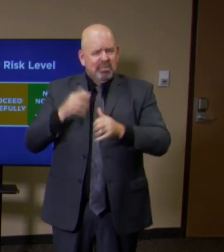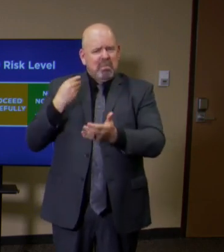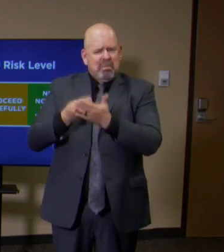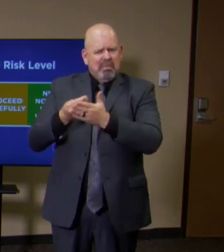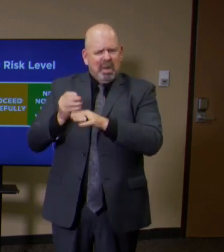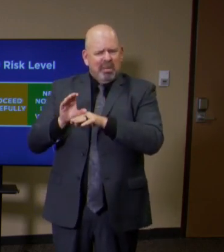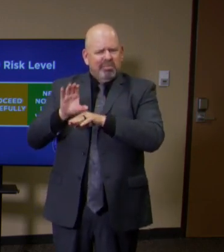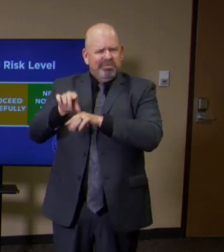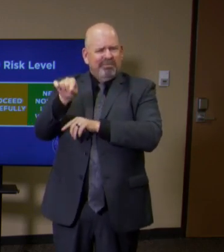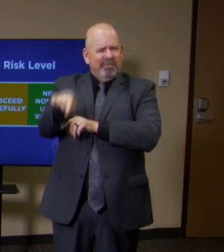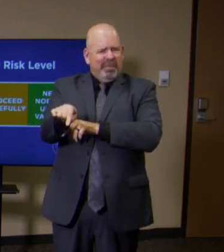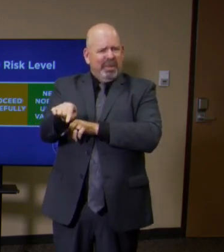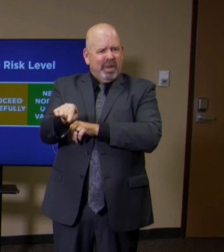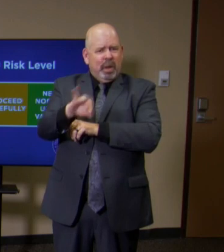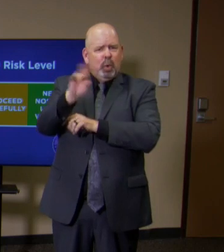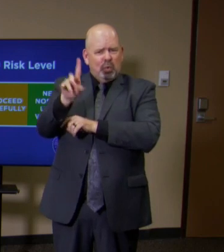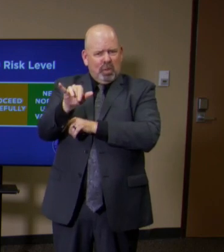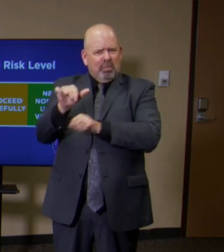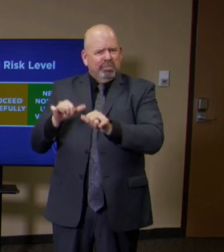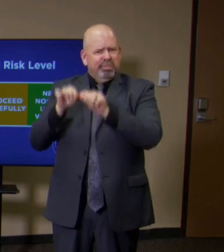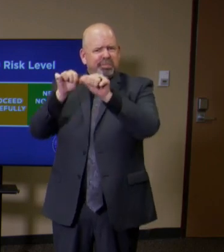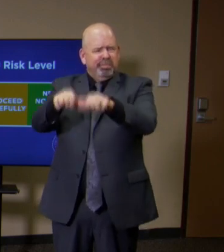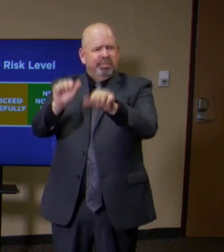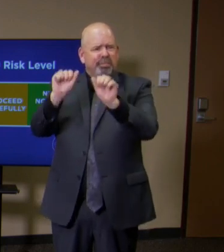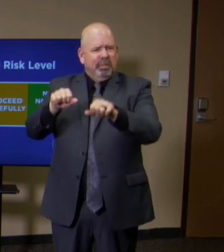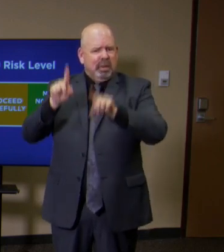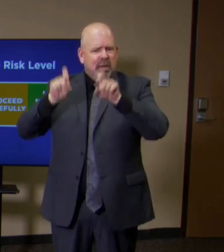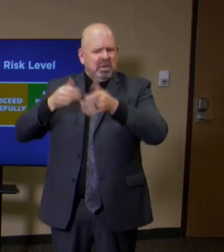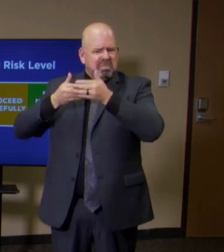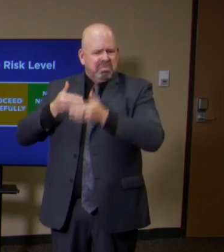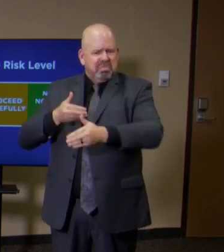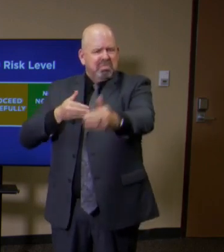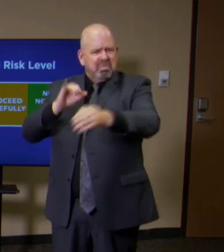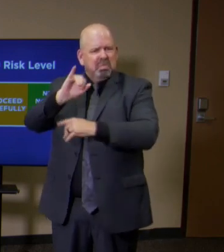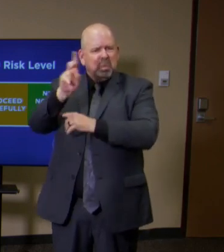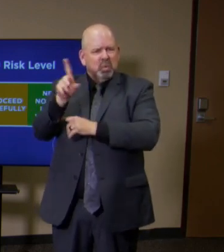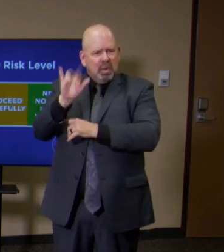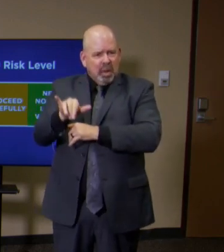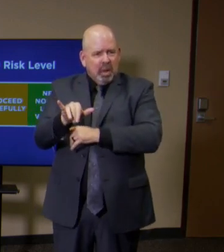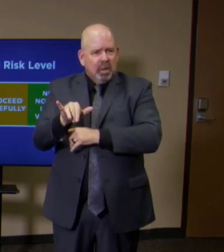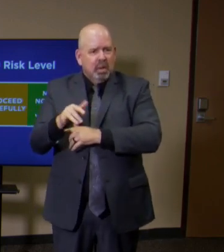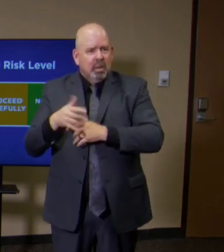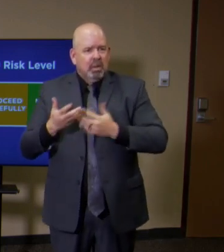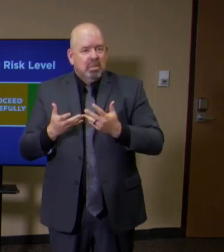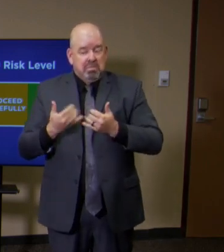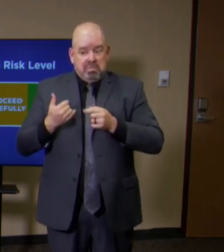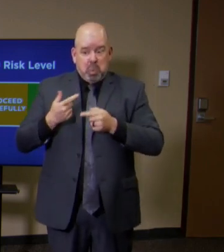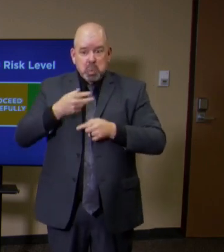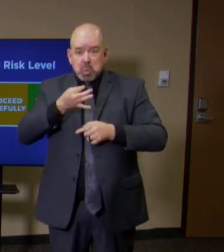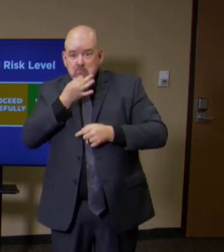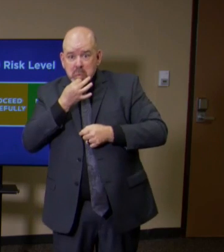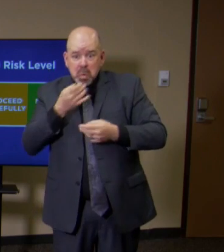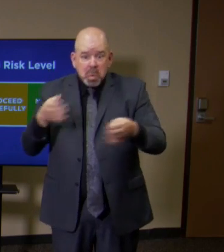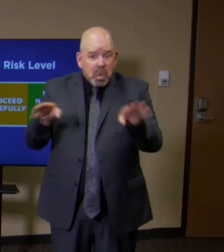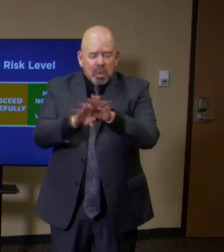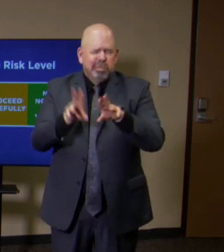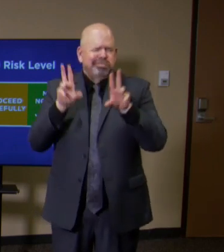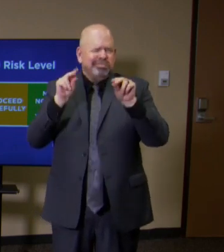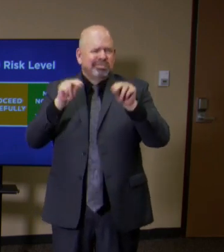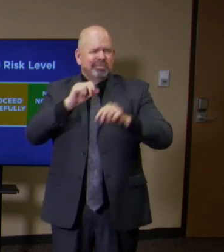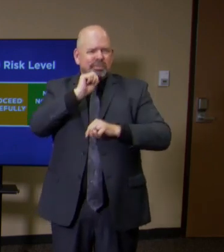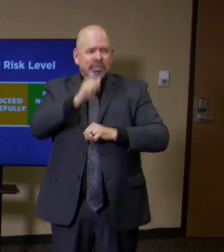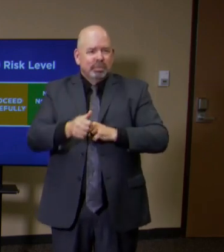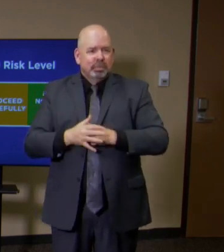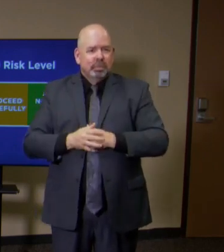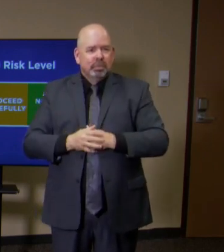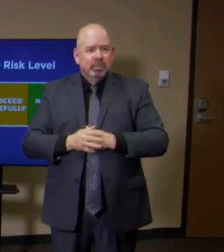It just means that's what we have today for that one. For AAC, we have until June 30th. We have